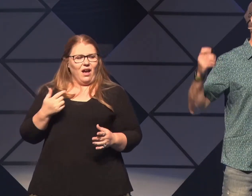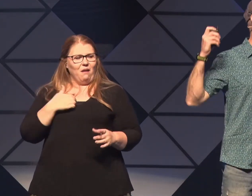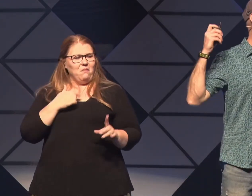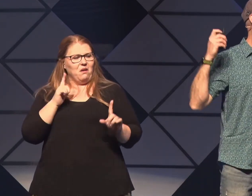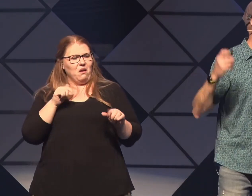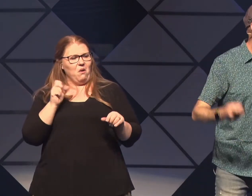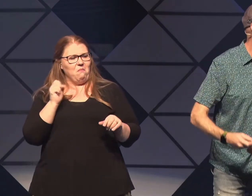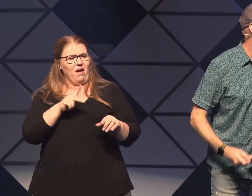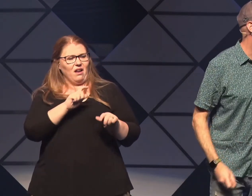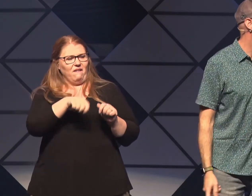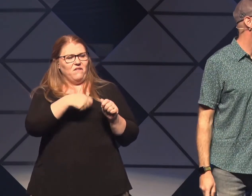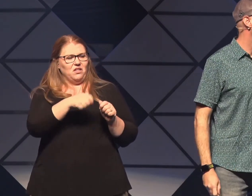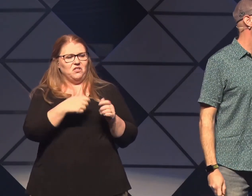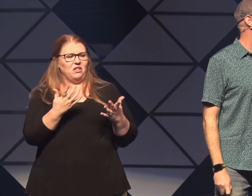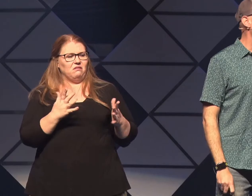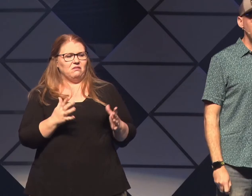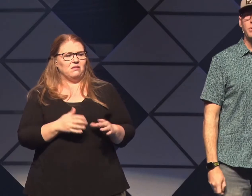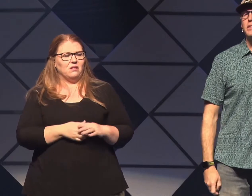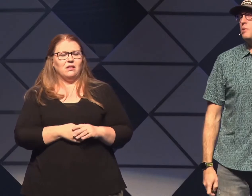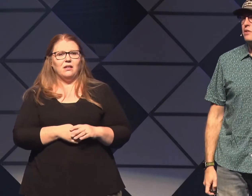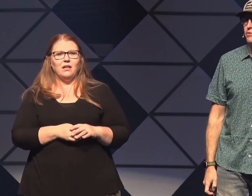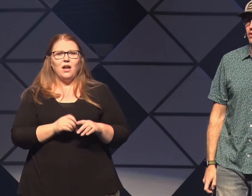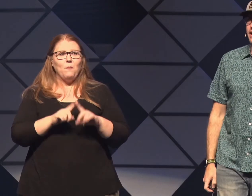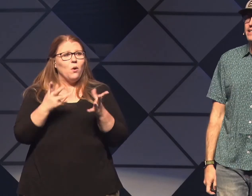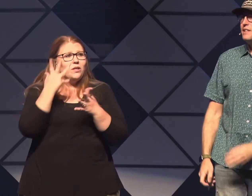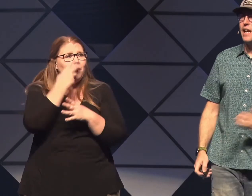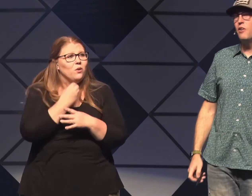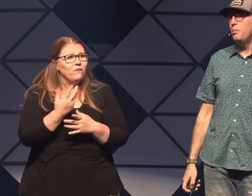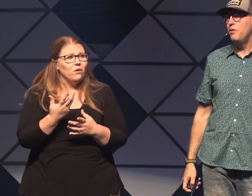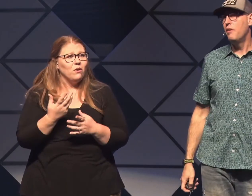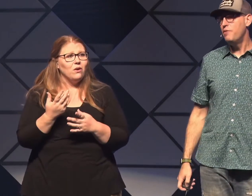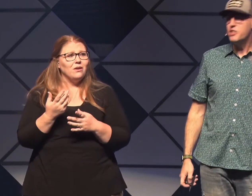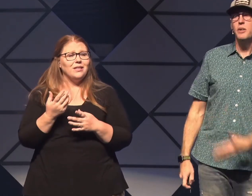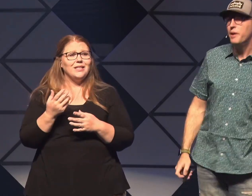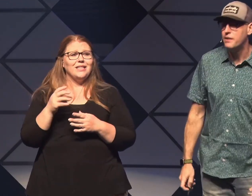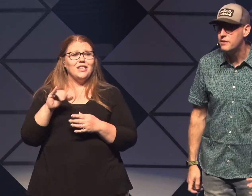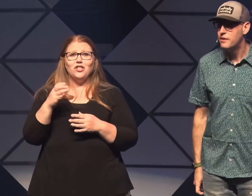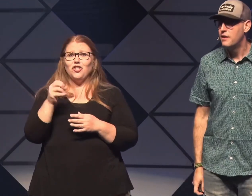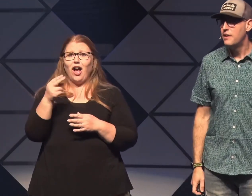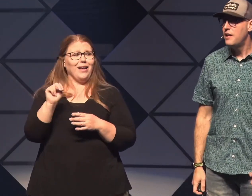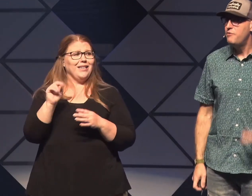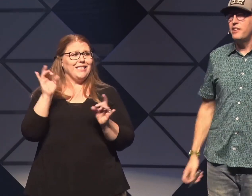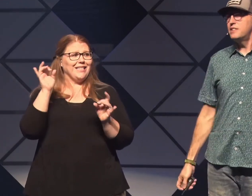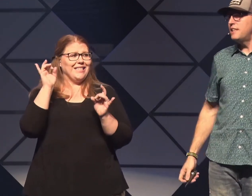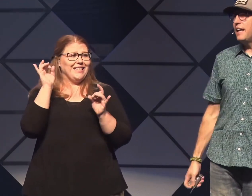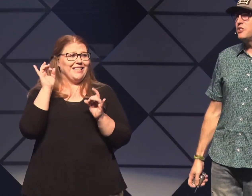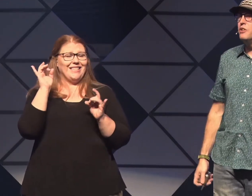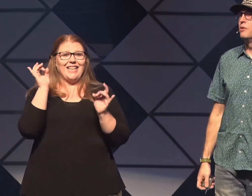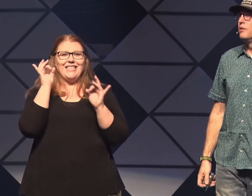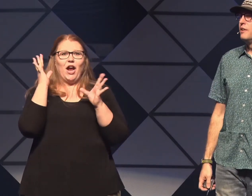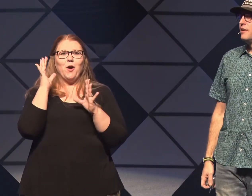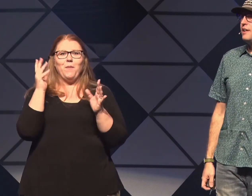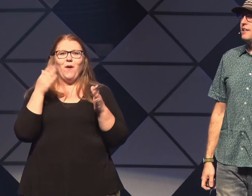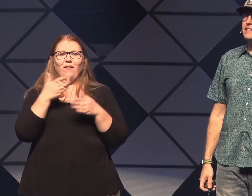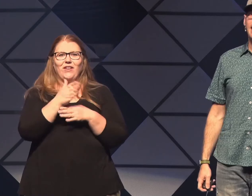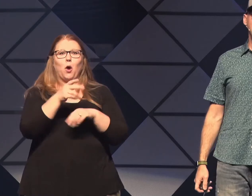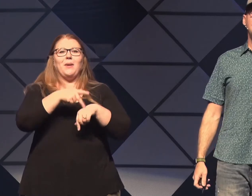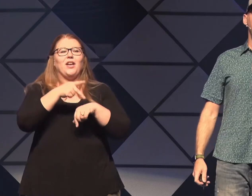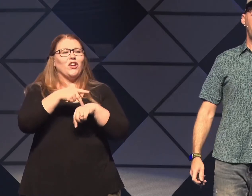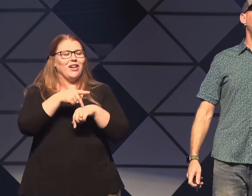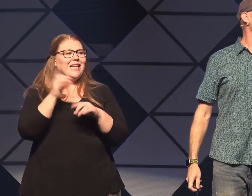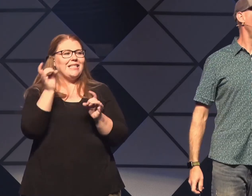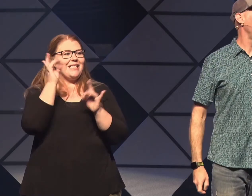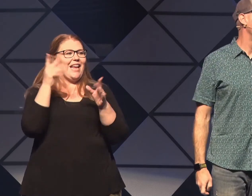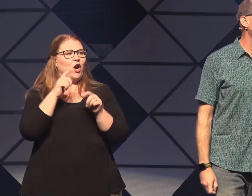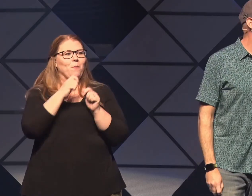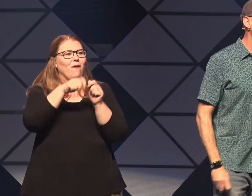back to fishing. But here's what's beautiful. He's a terrible fisherman. He fails at that too. The text says